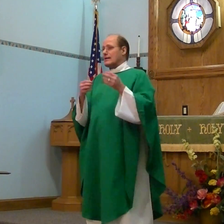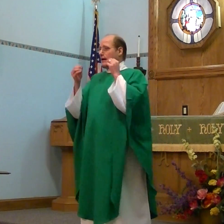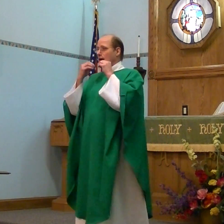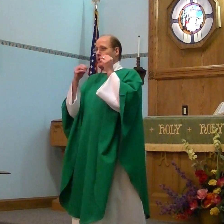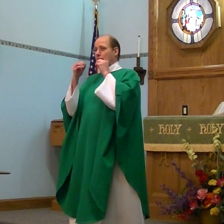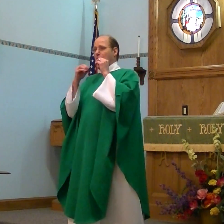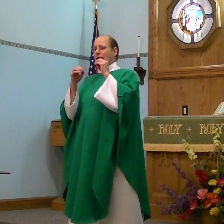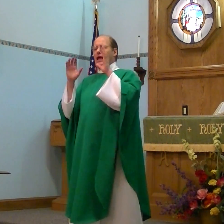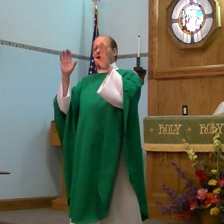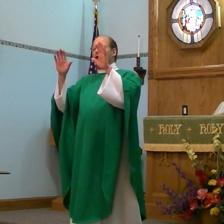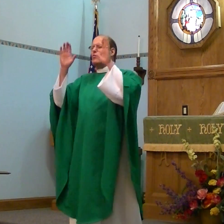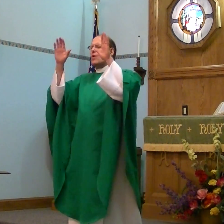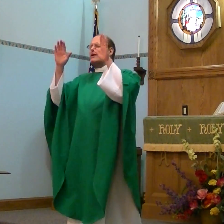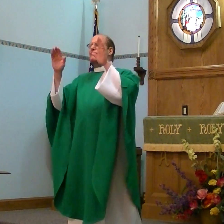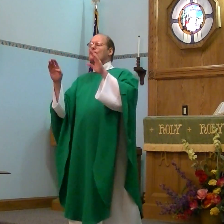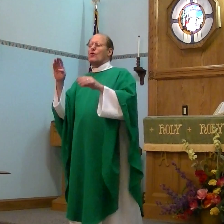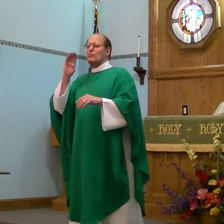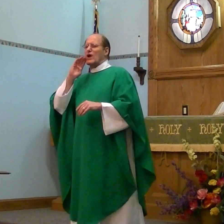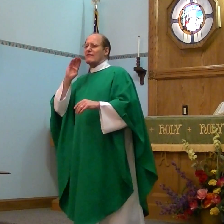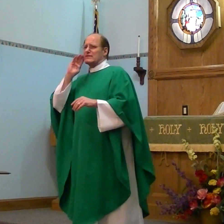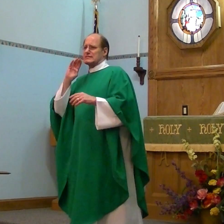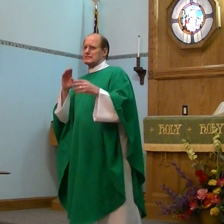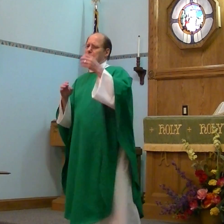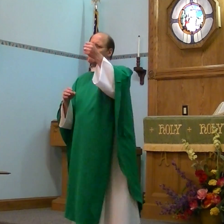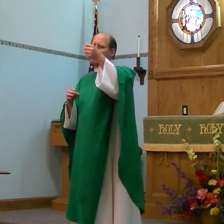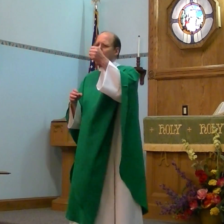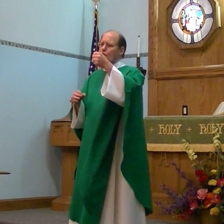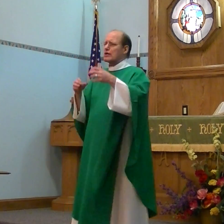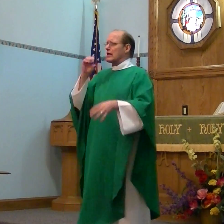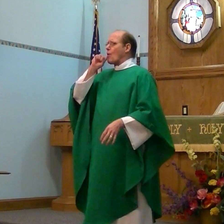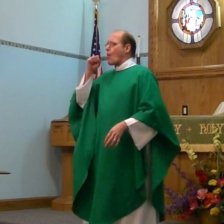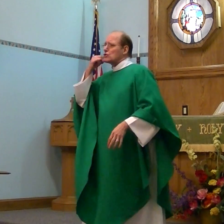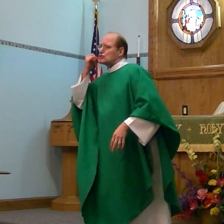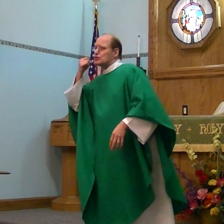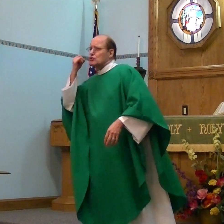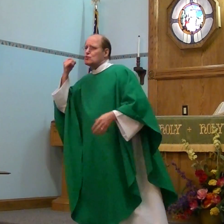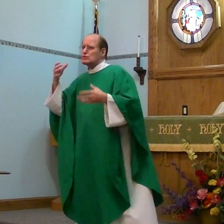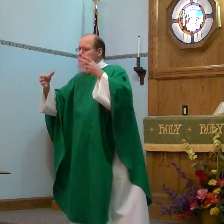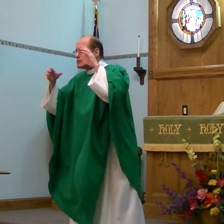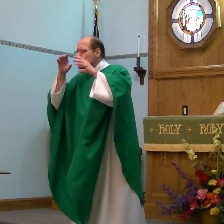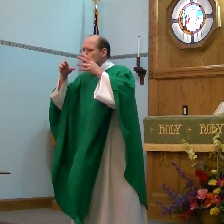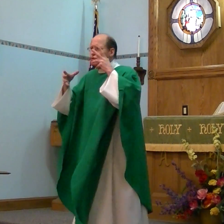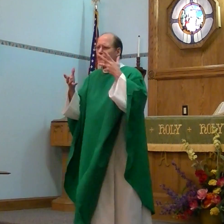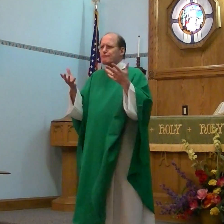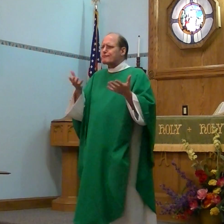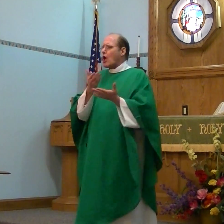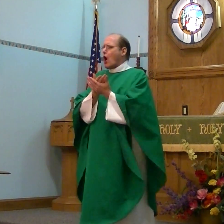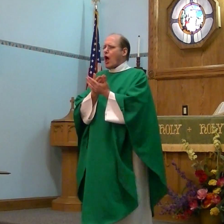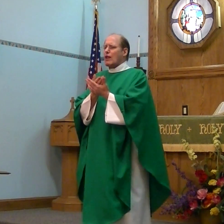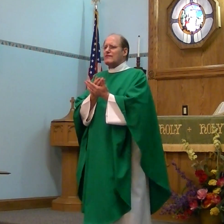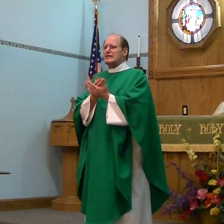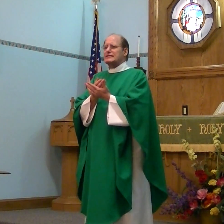I ate a wonderful breakfast. Milk and orange juice, all of it,